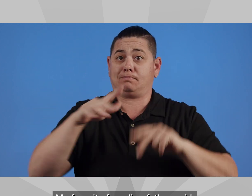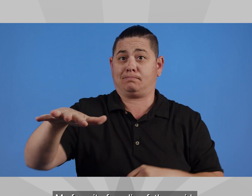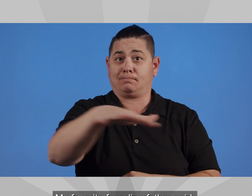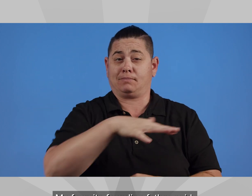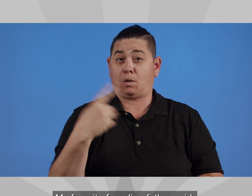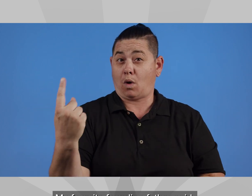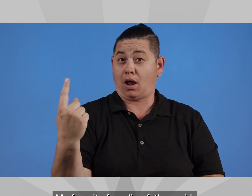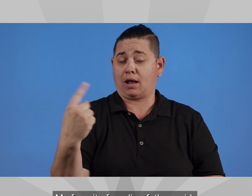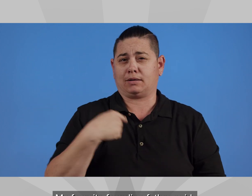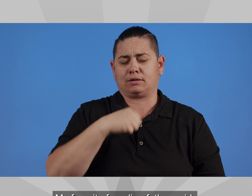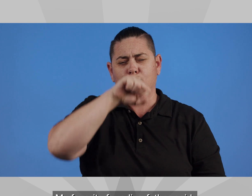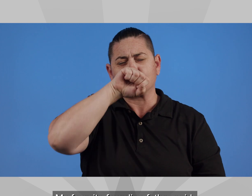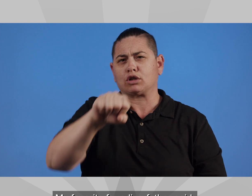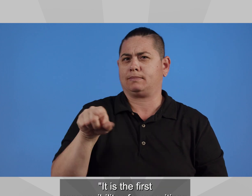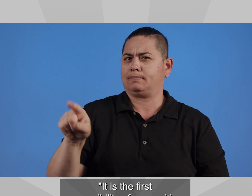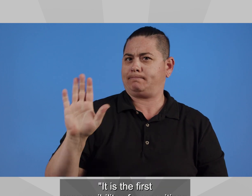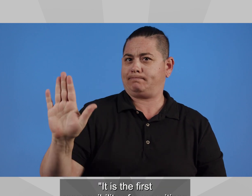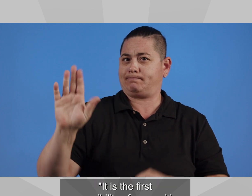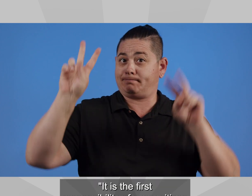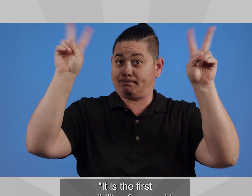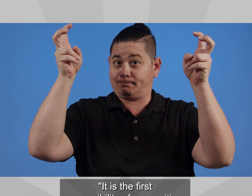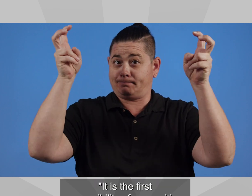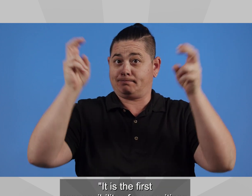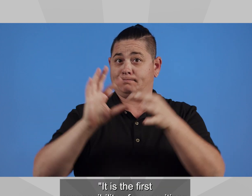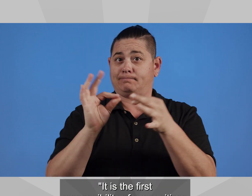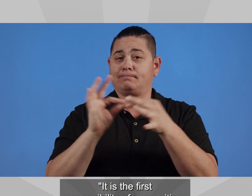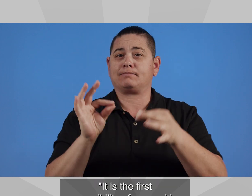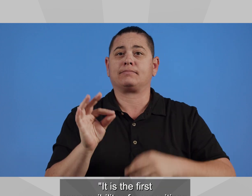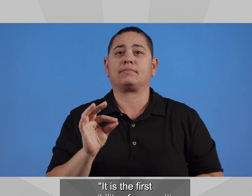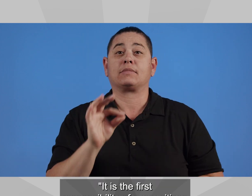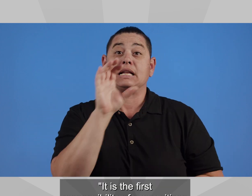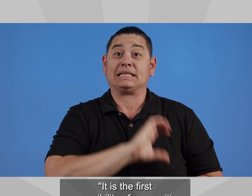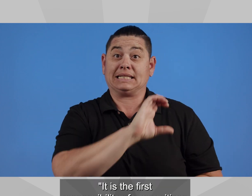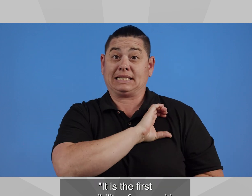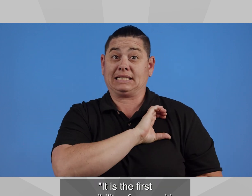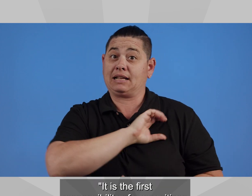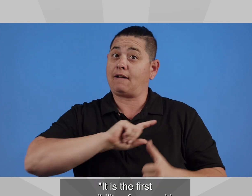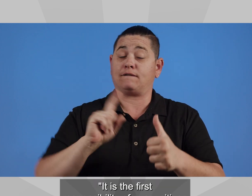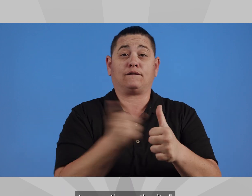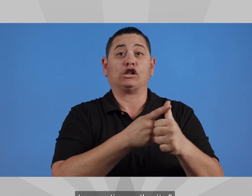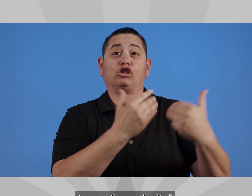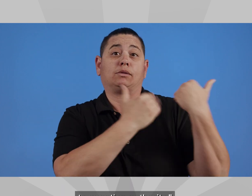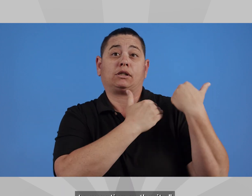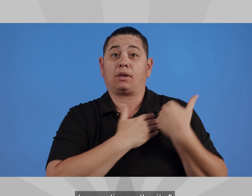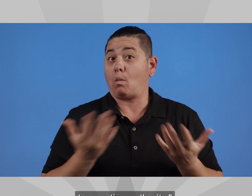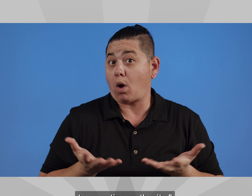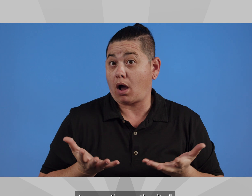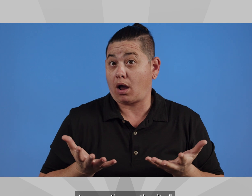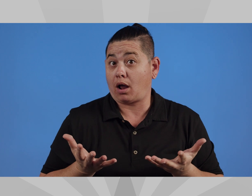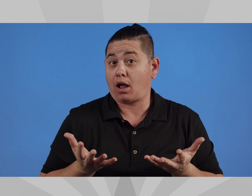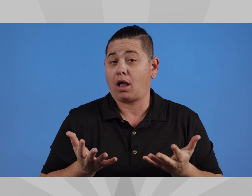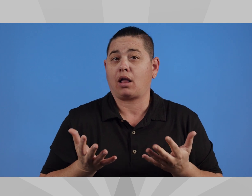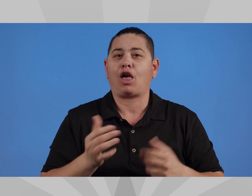My favorite founding father said, "It is the first responsibility of every citizen to question